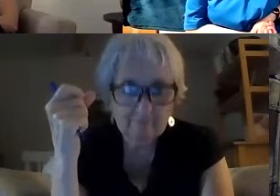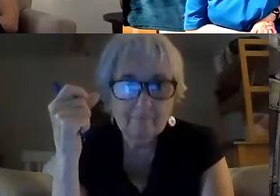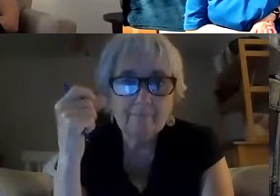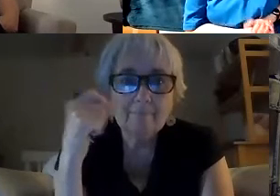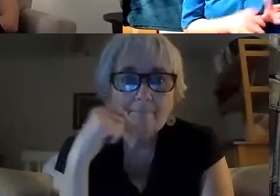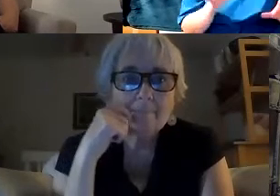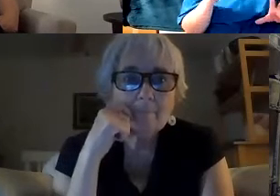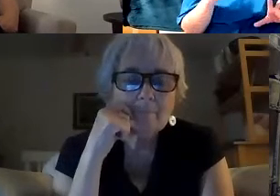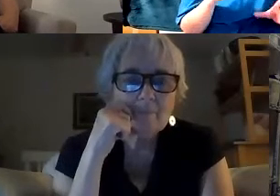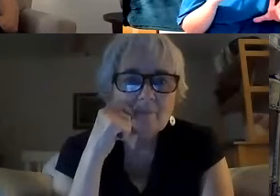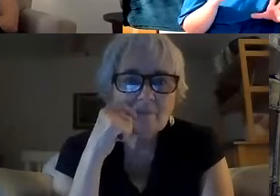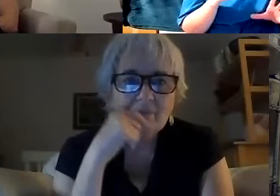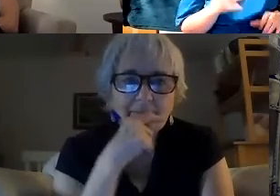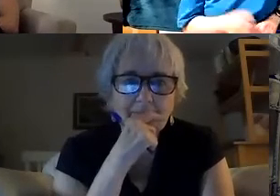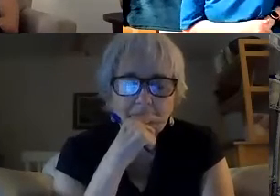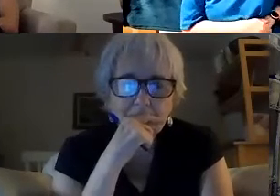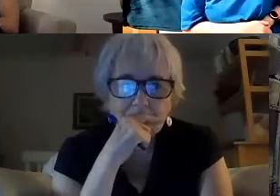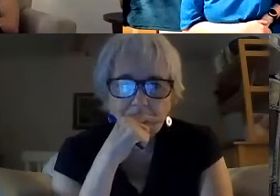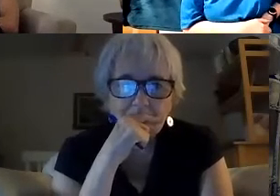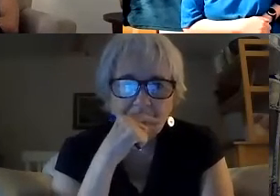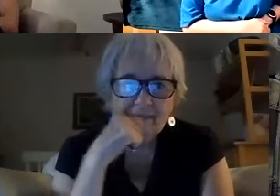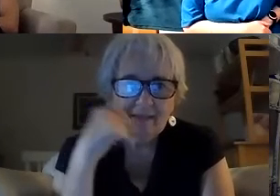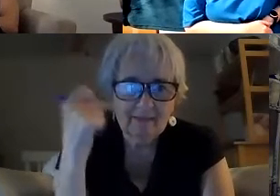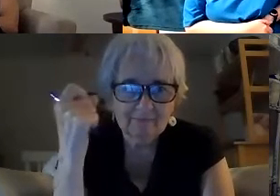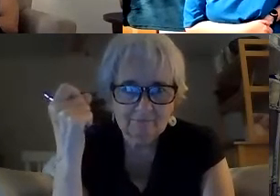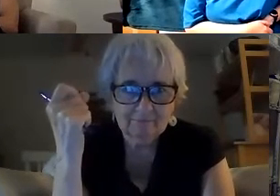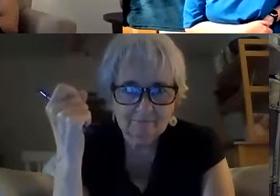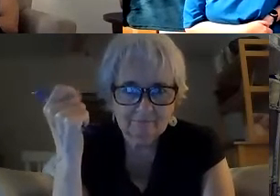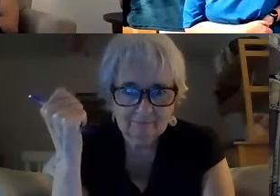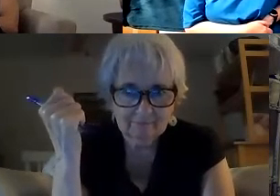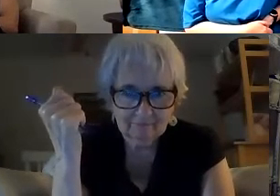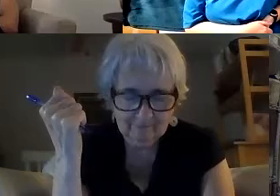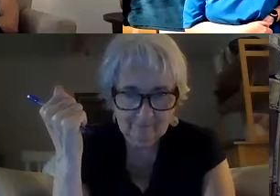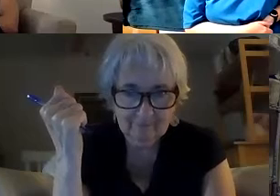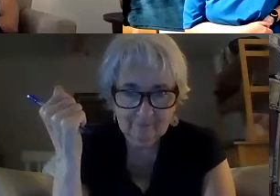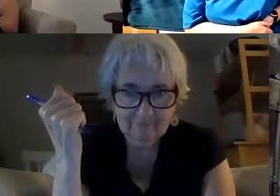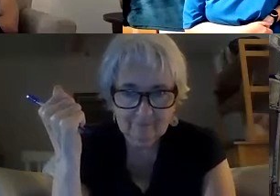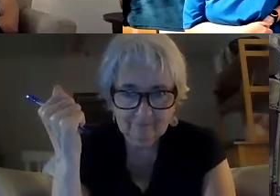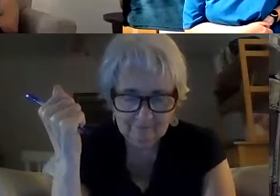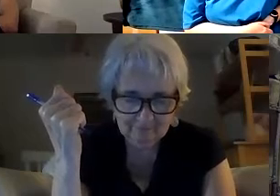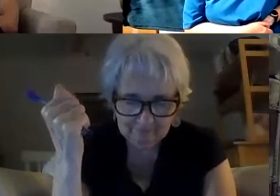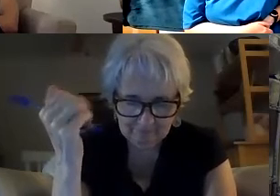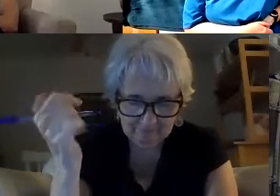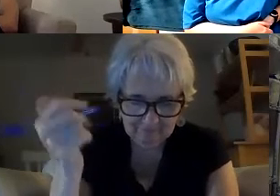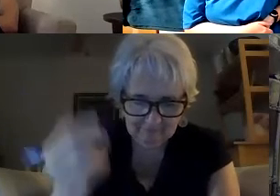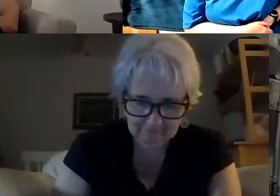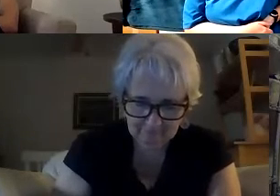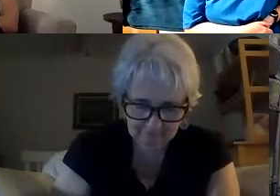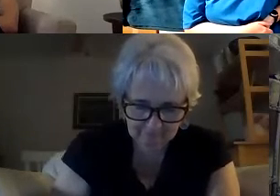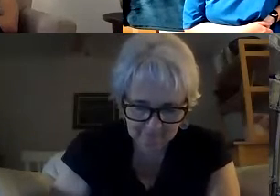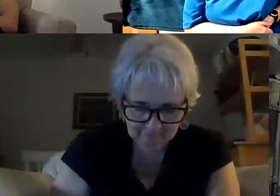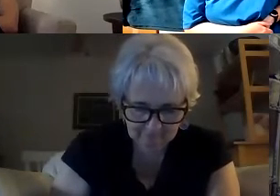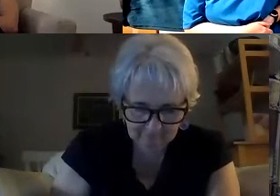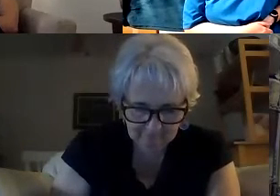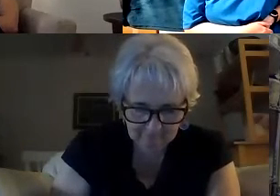80%. And so like, that's why we kind of just wanted to focus on a few classifiers and the way they're used most of the time. And then